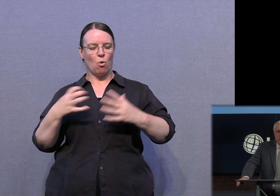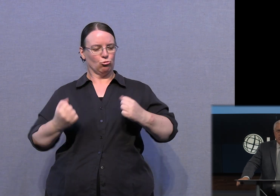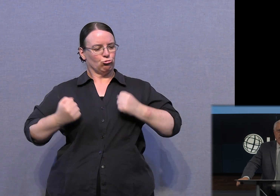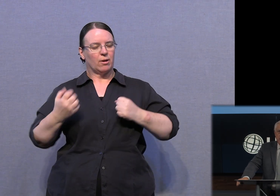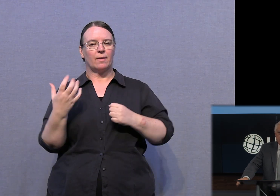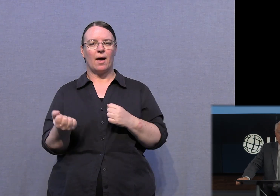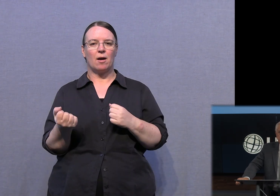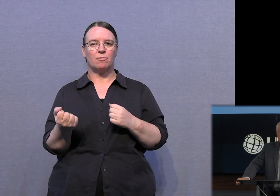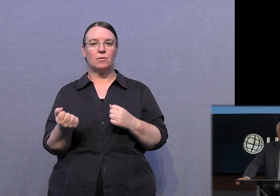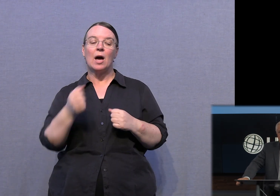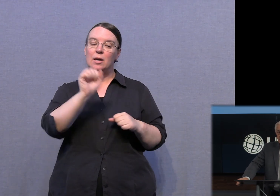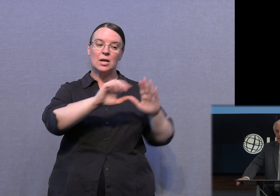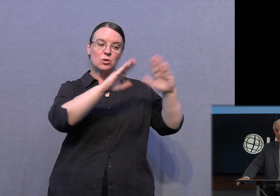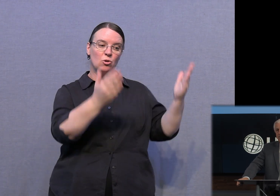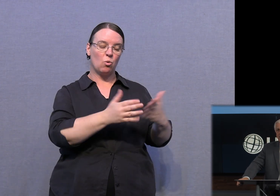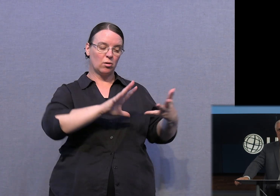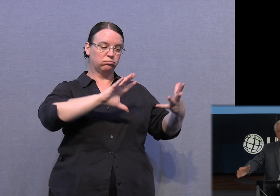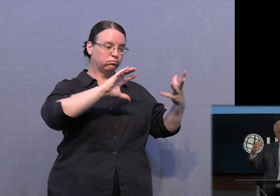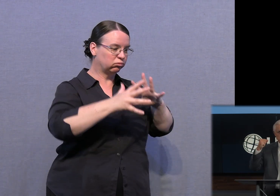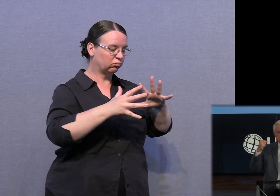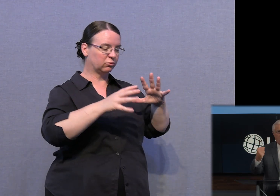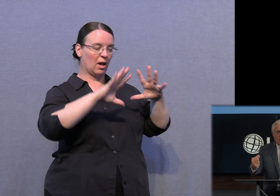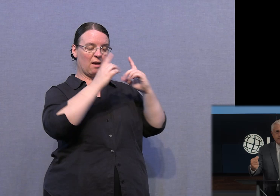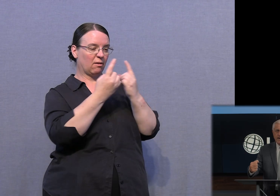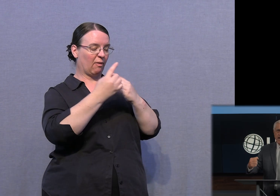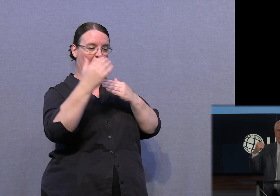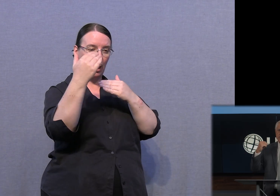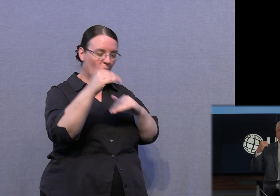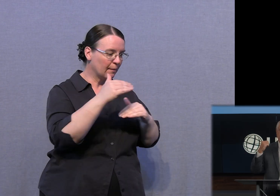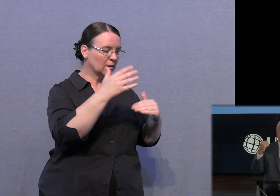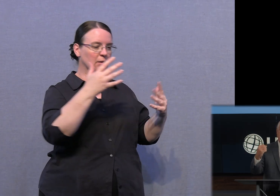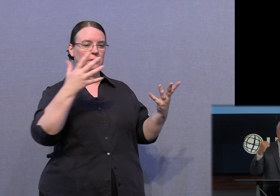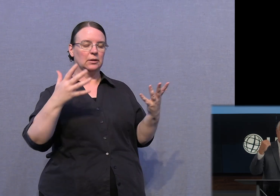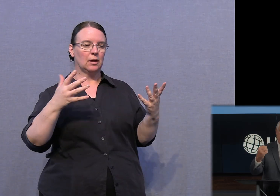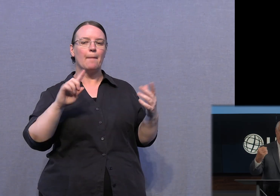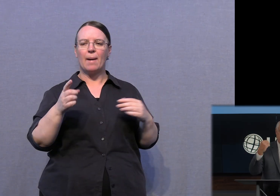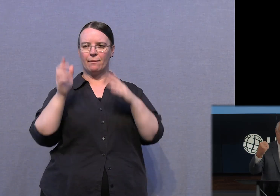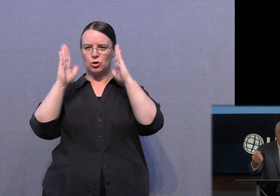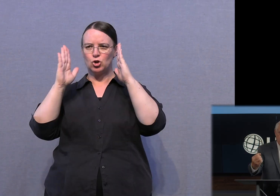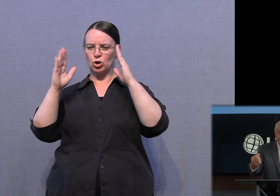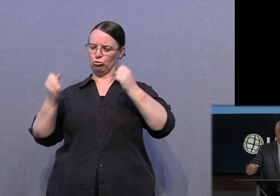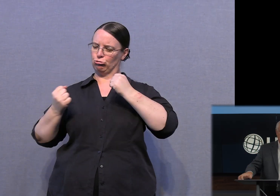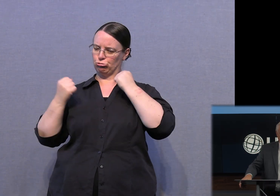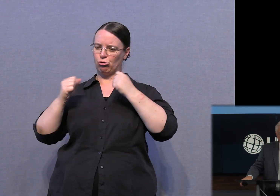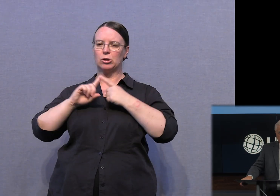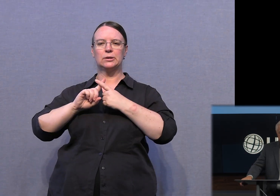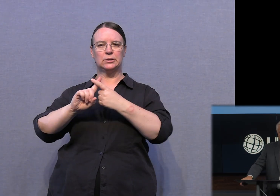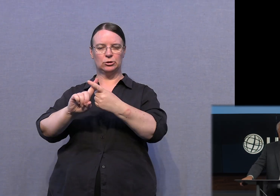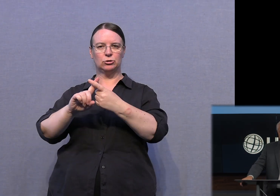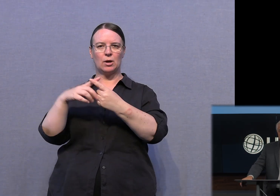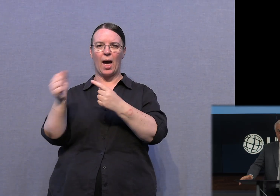and confusion and unrest and limitation, the church is strong and we see a clear path forward.